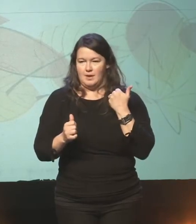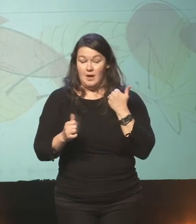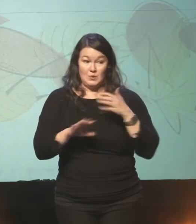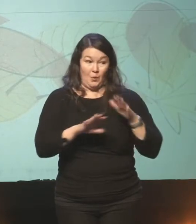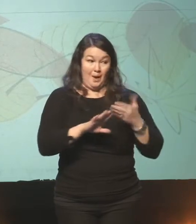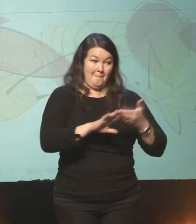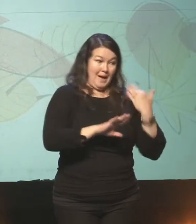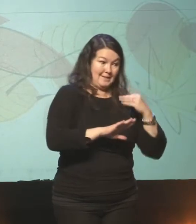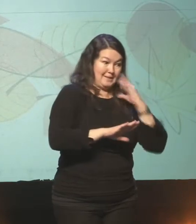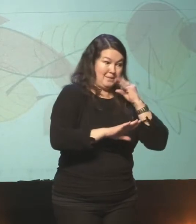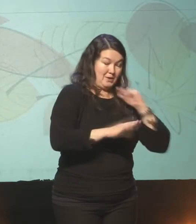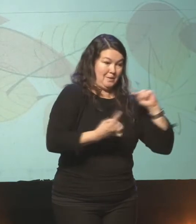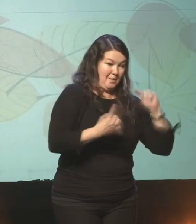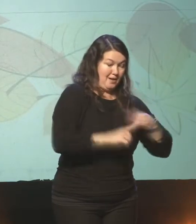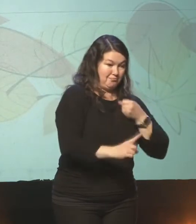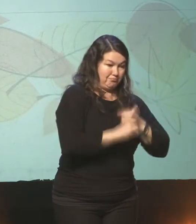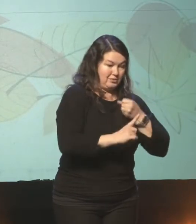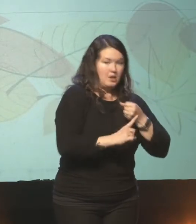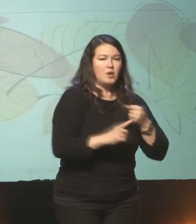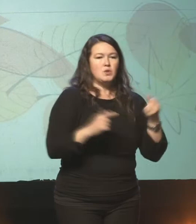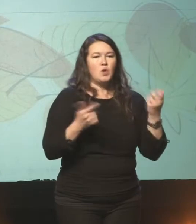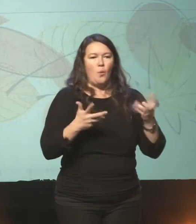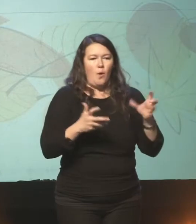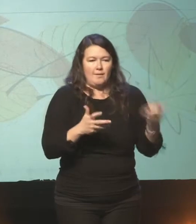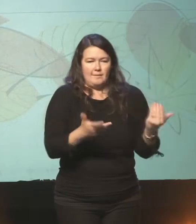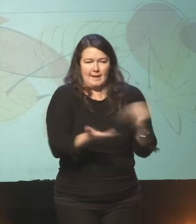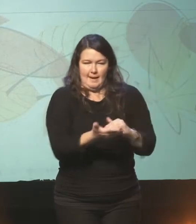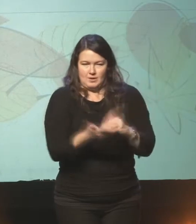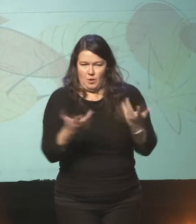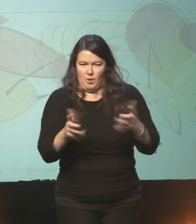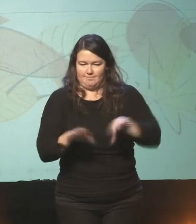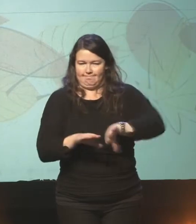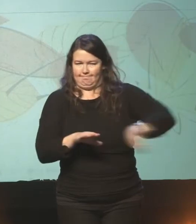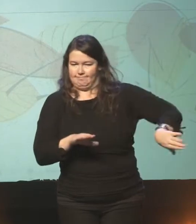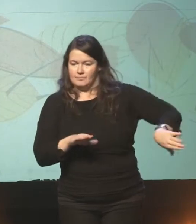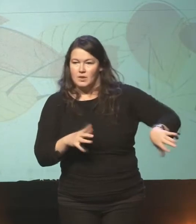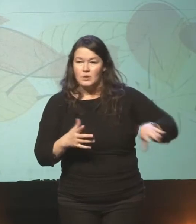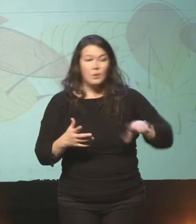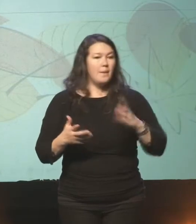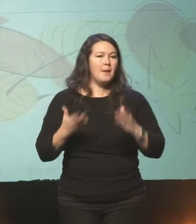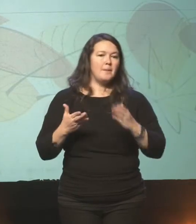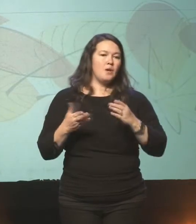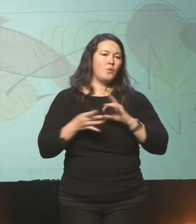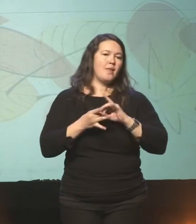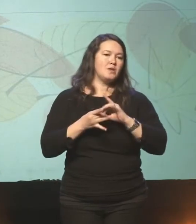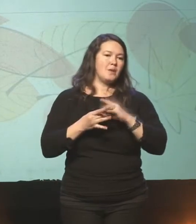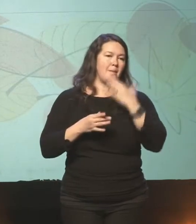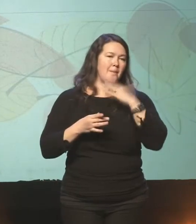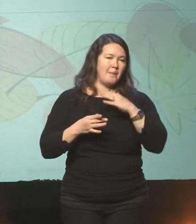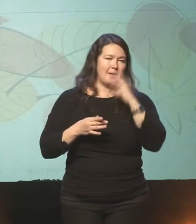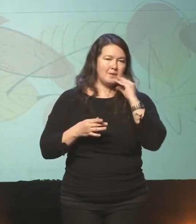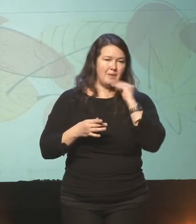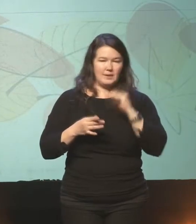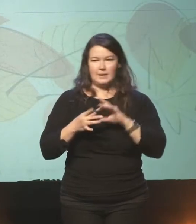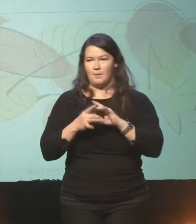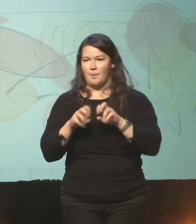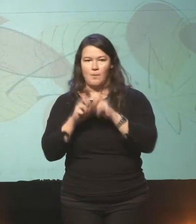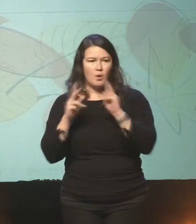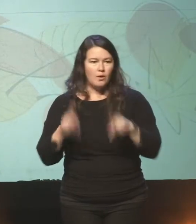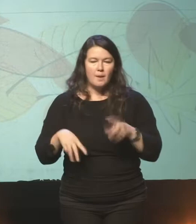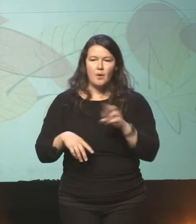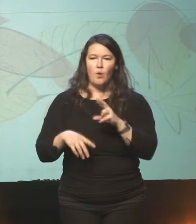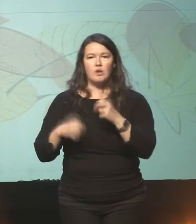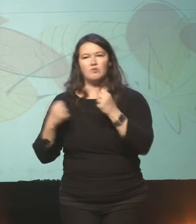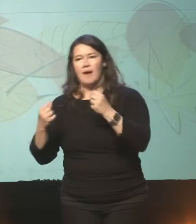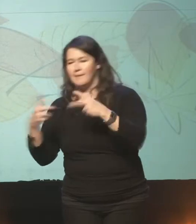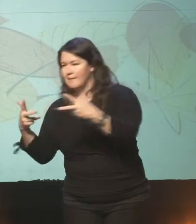past painful experiences. And so maybe you have a bad experience in a relationship. You had a bad experience driving. You had a bad